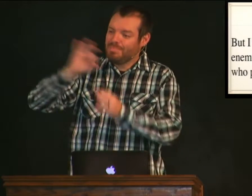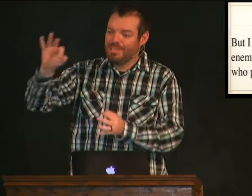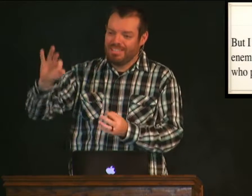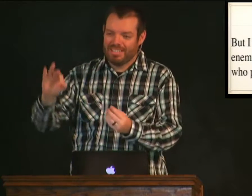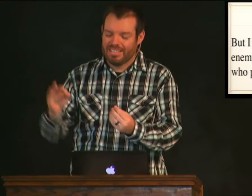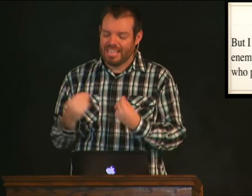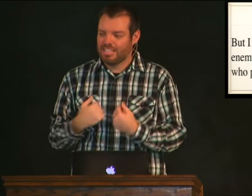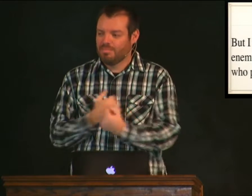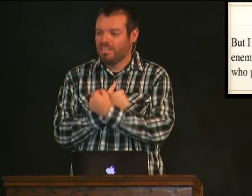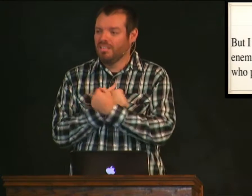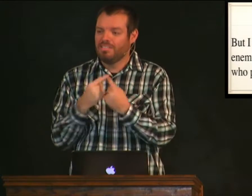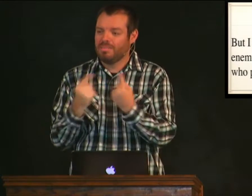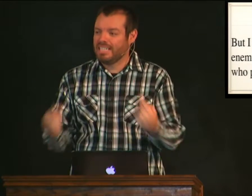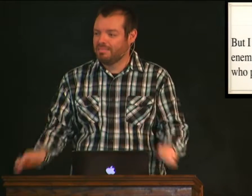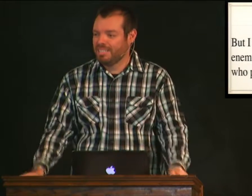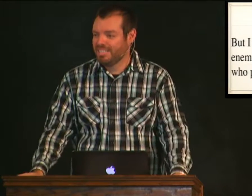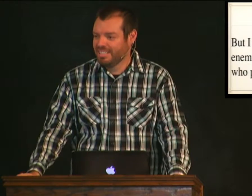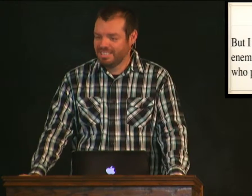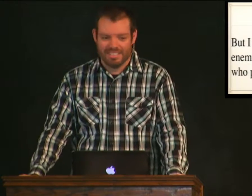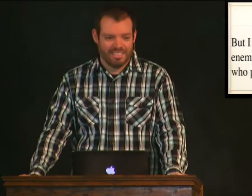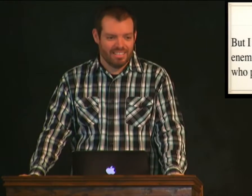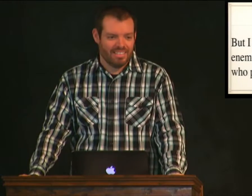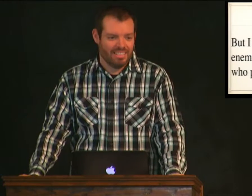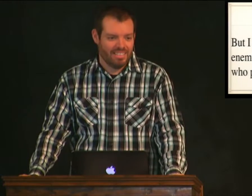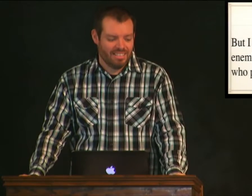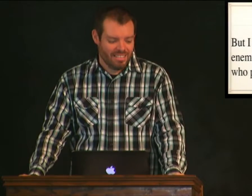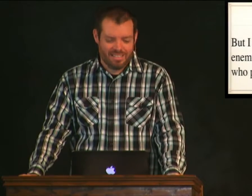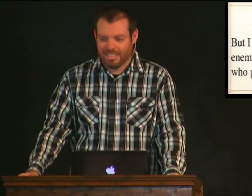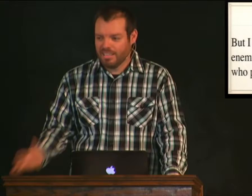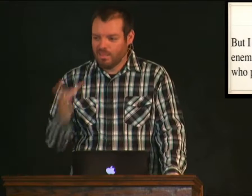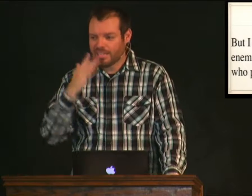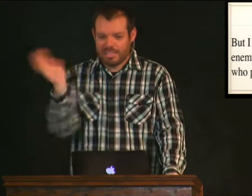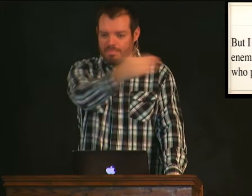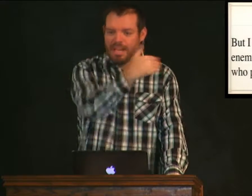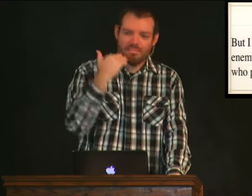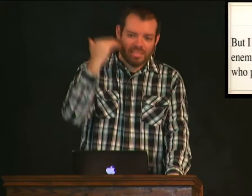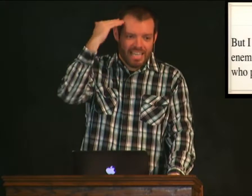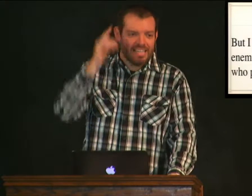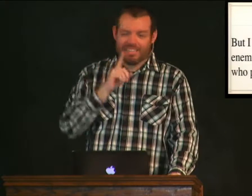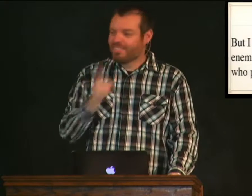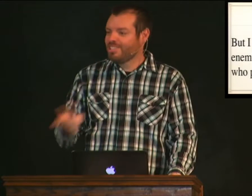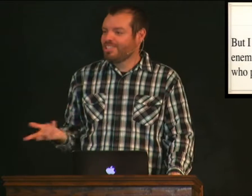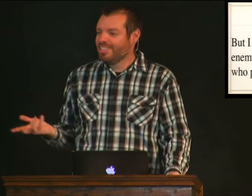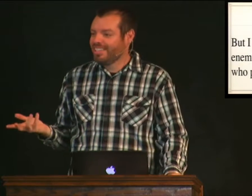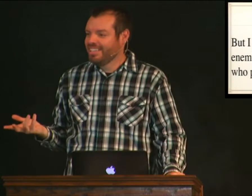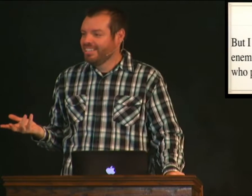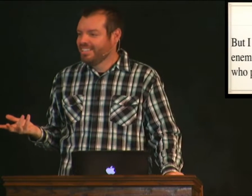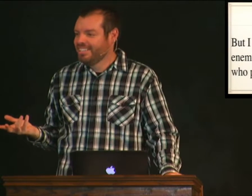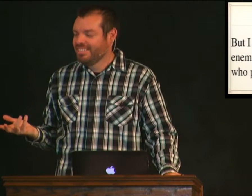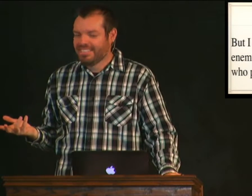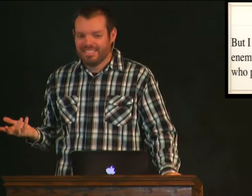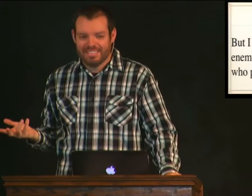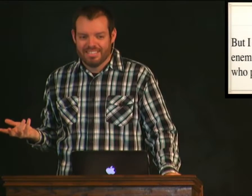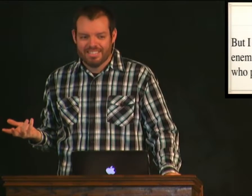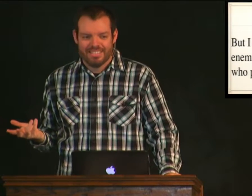It's the Spirit that gives me a love for my enemies. I'd rather smack them in the head, that's for sure.